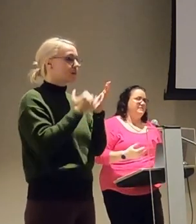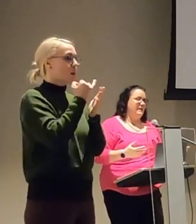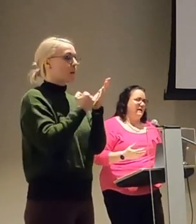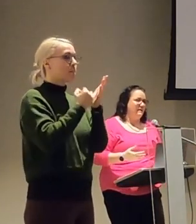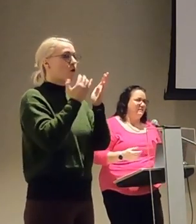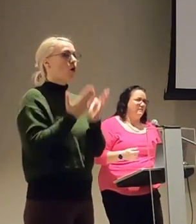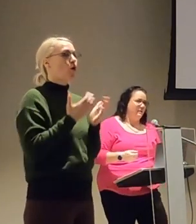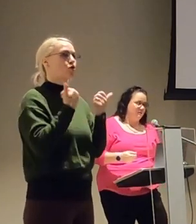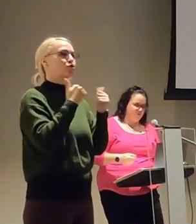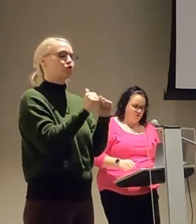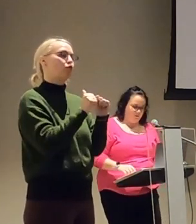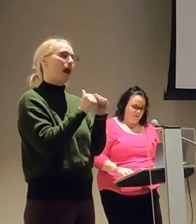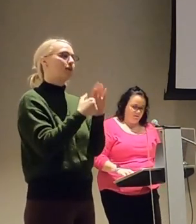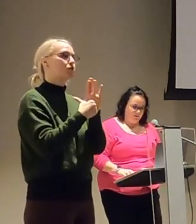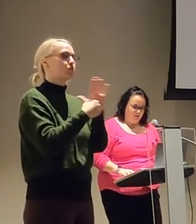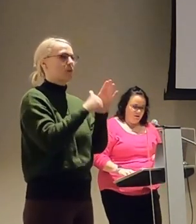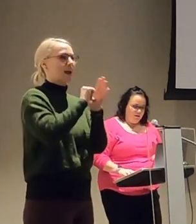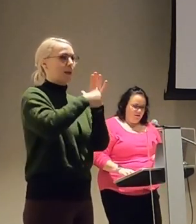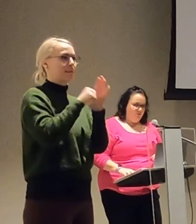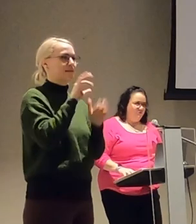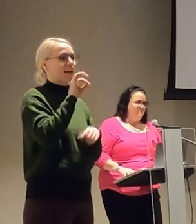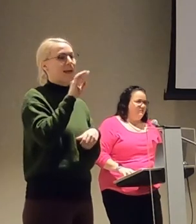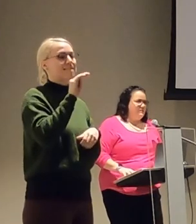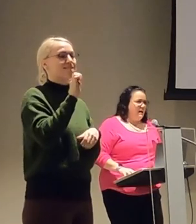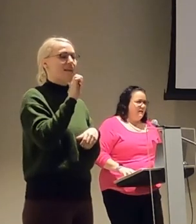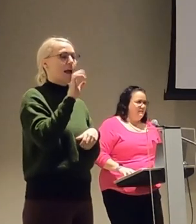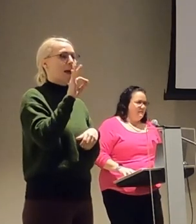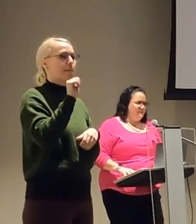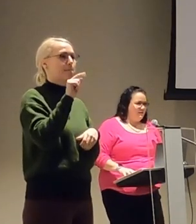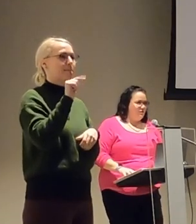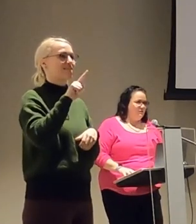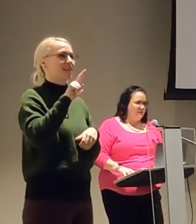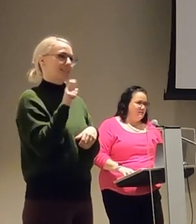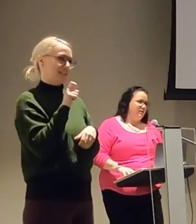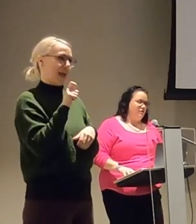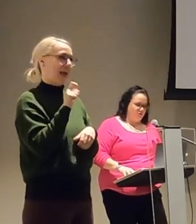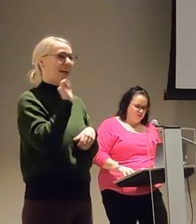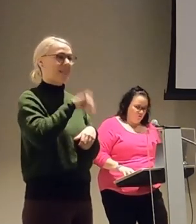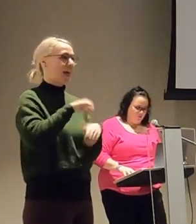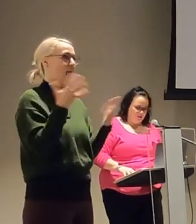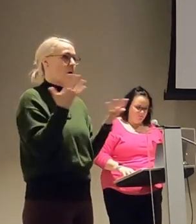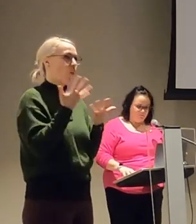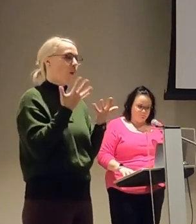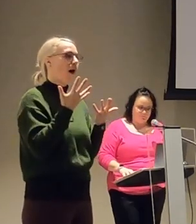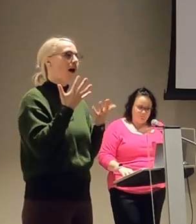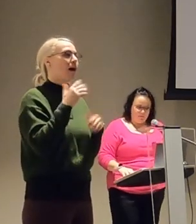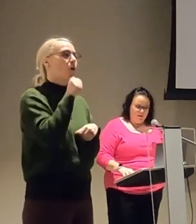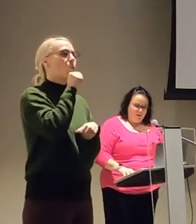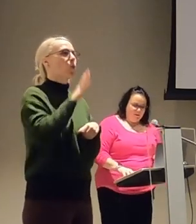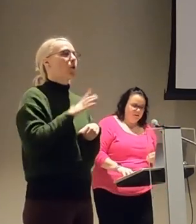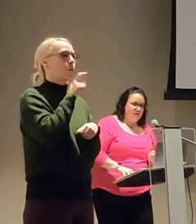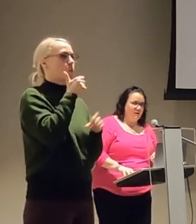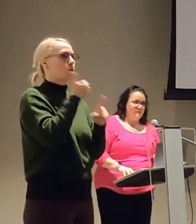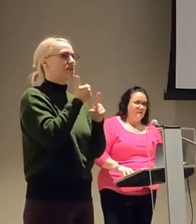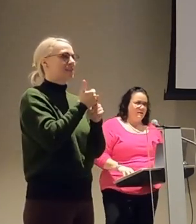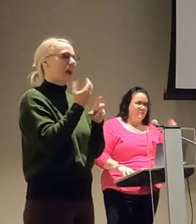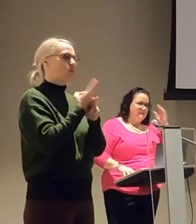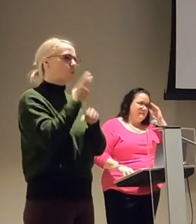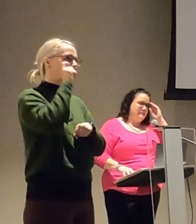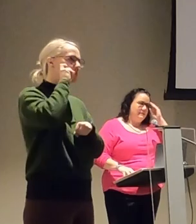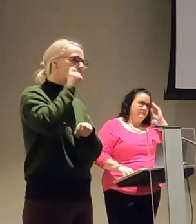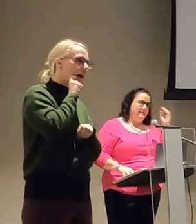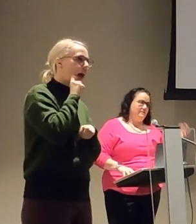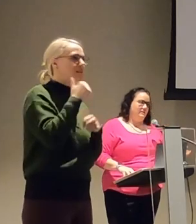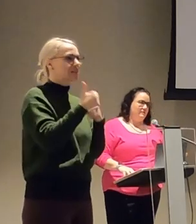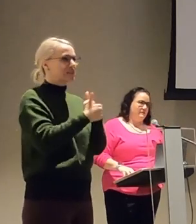femme fatale of Judith. Femme fatale is a sexually dangerous woman. This archetype